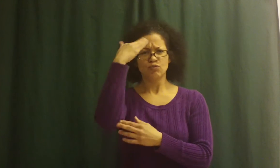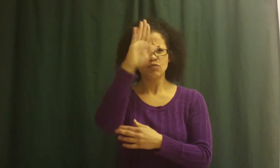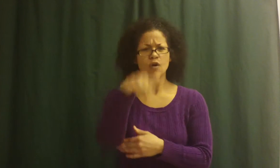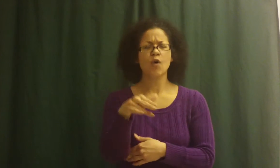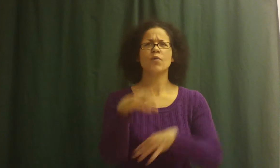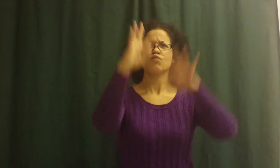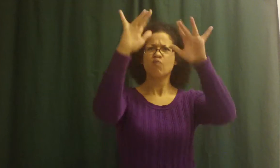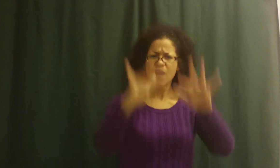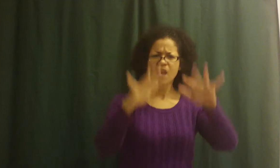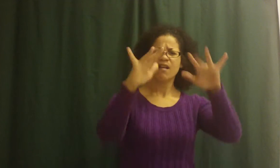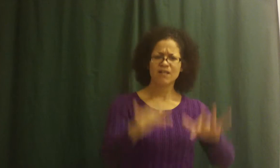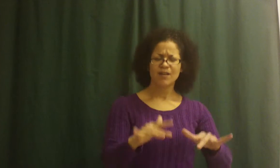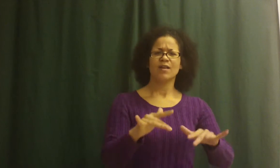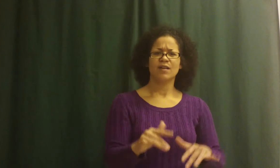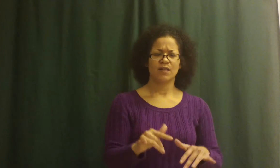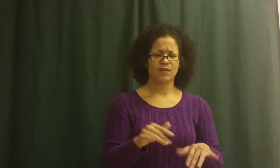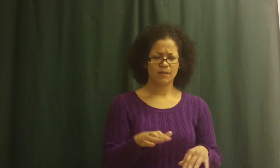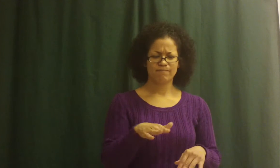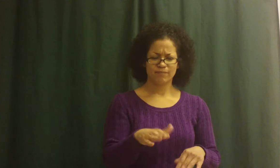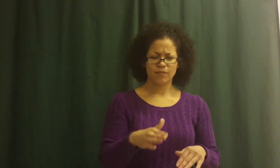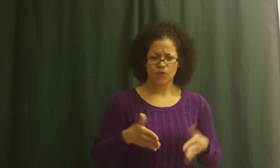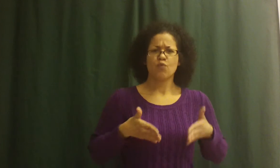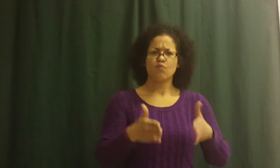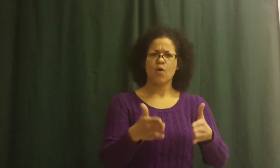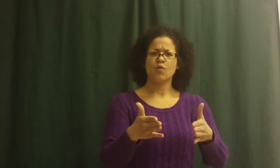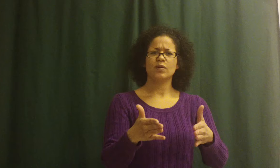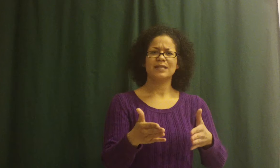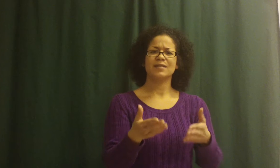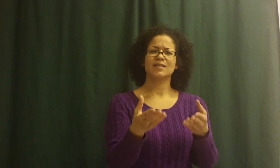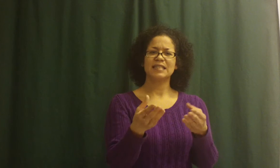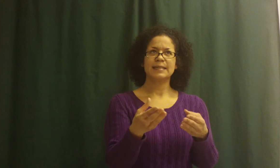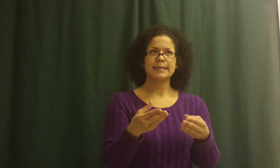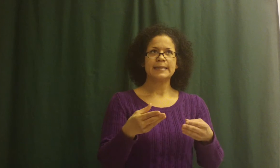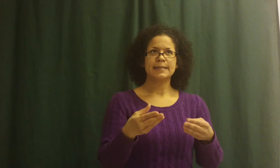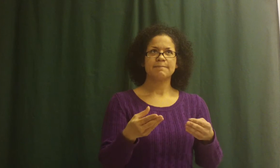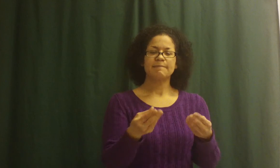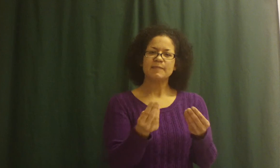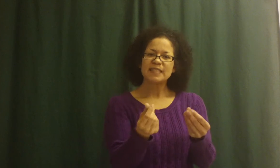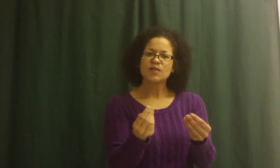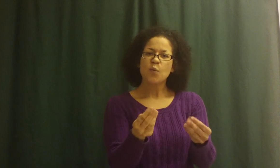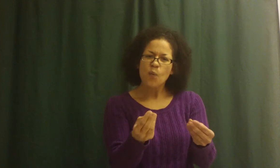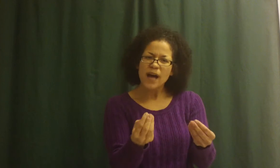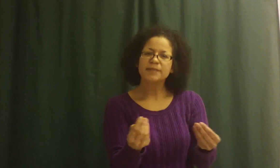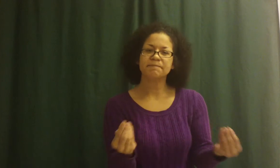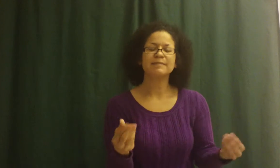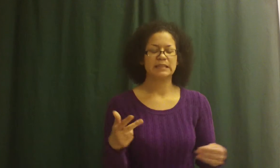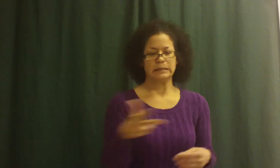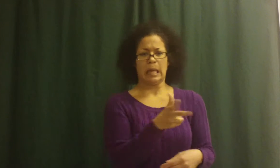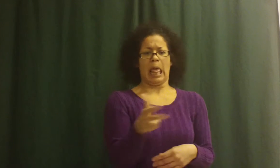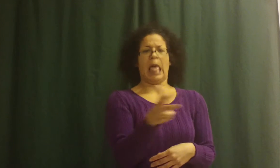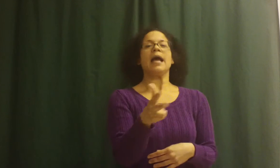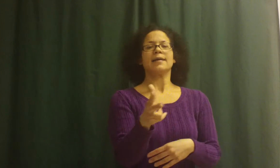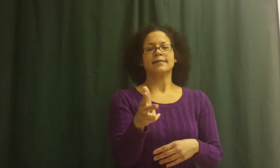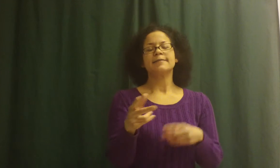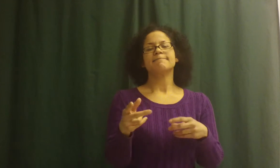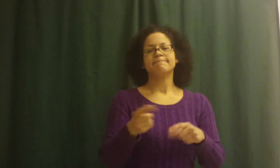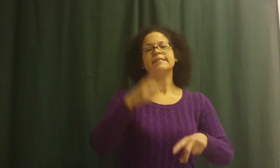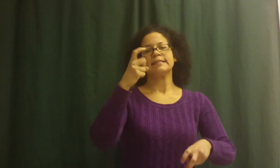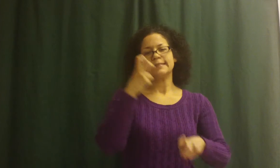Recently, one of our daughters moved to North Carolina, and this had been her first experience